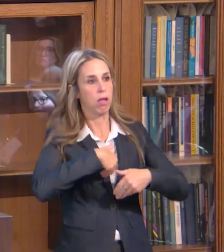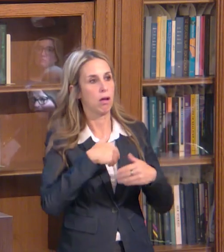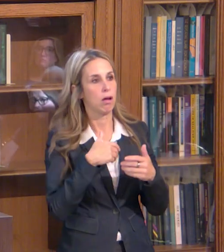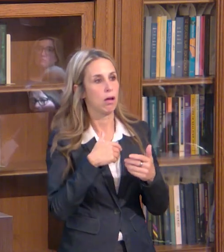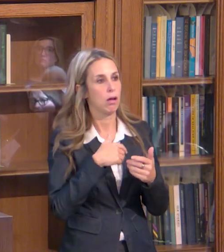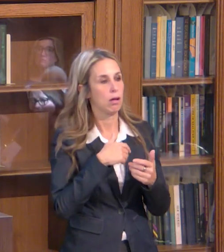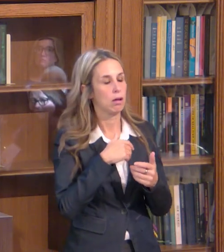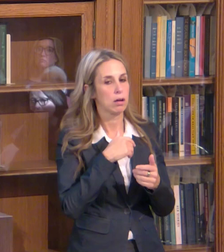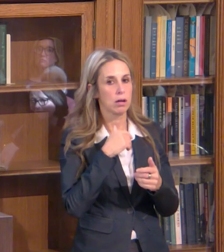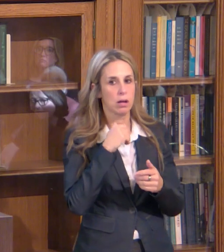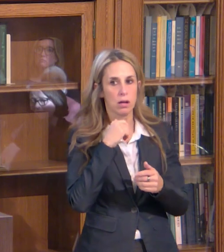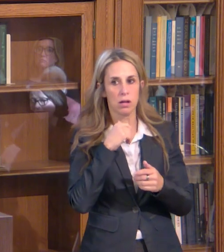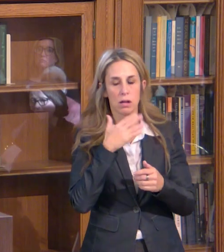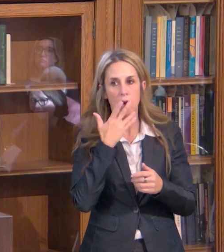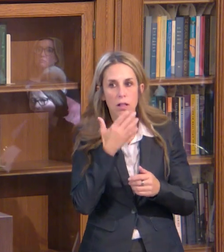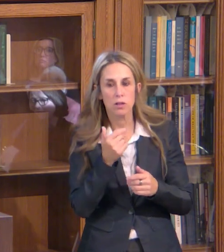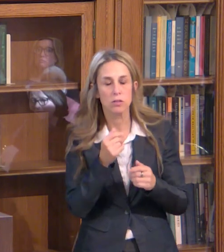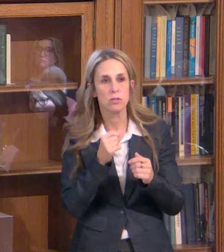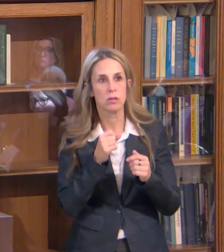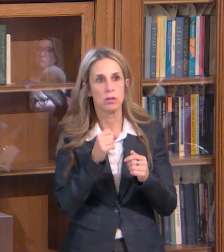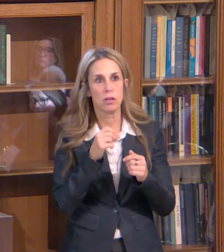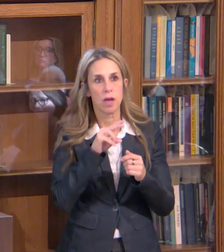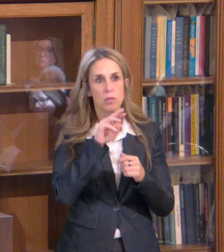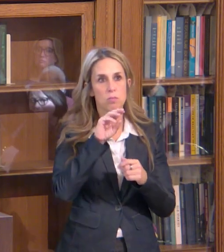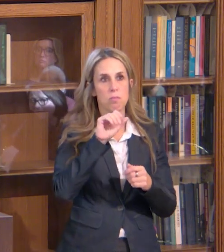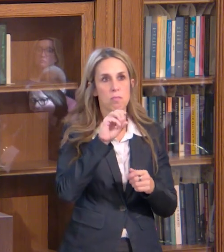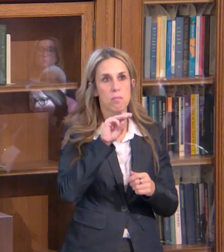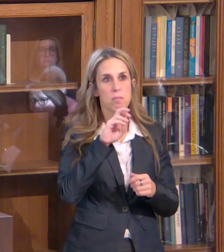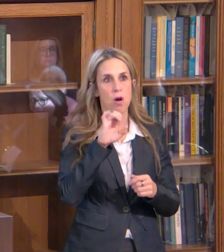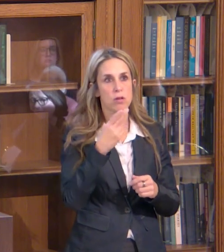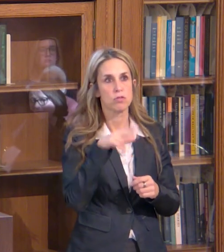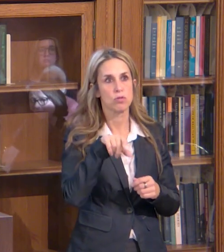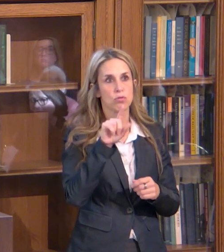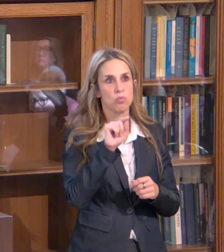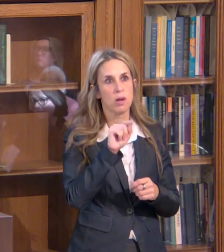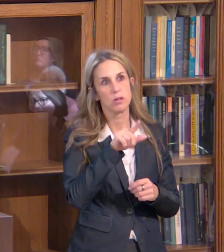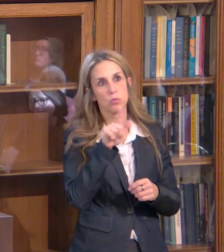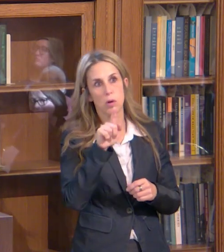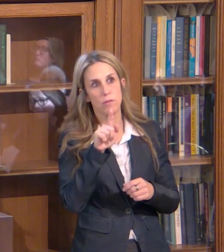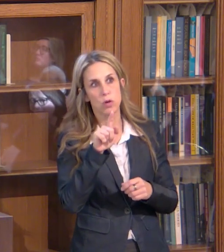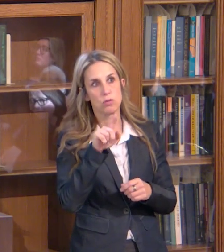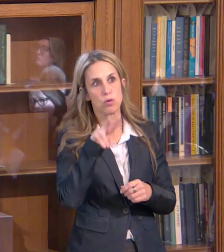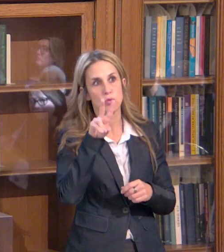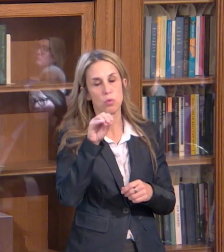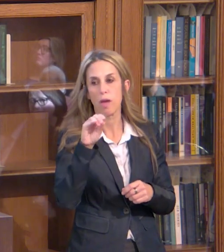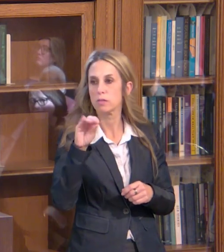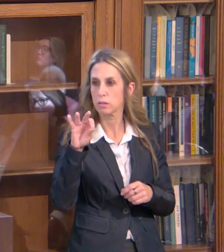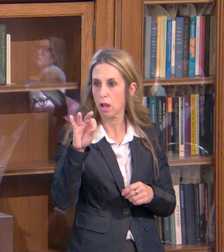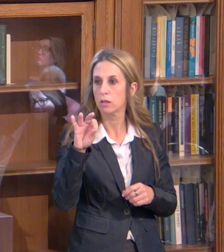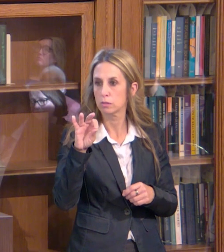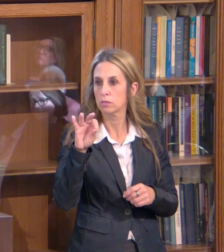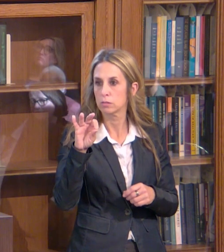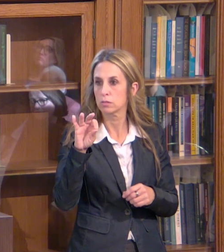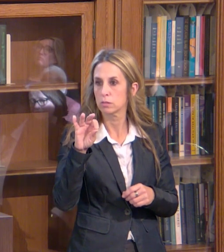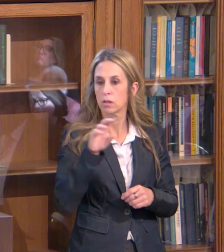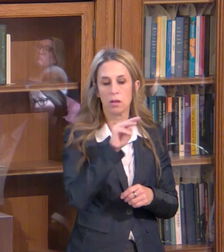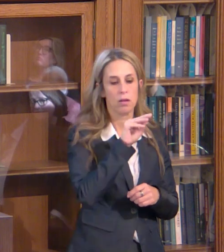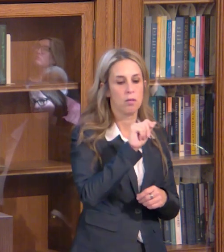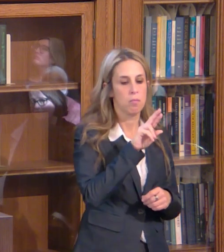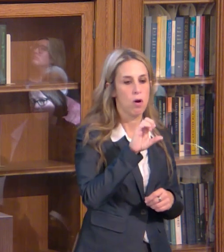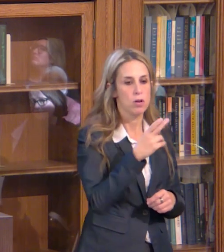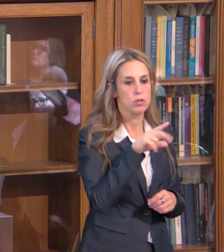the Conference was held on March 20th and 21st 2009 March 20th and